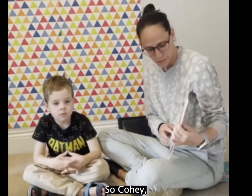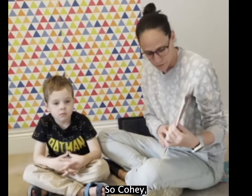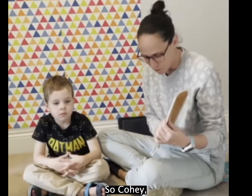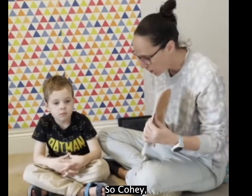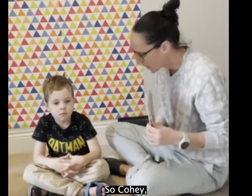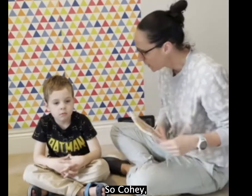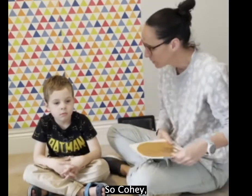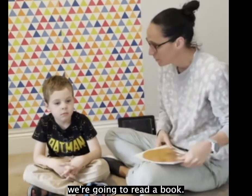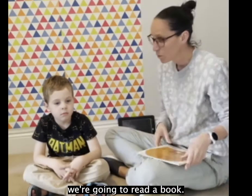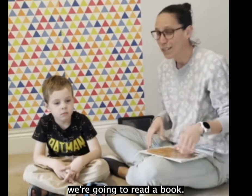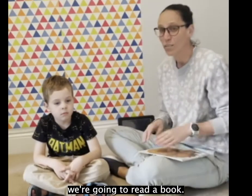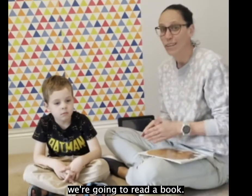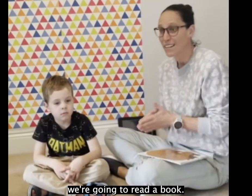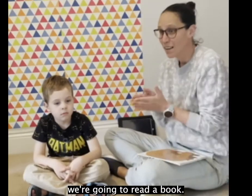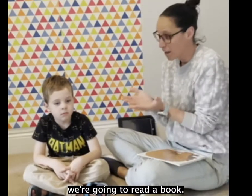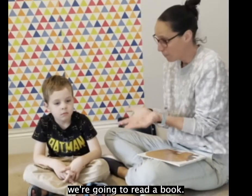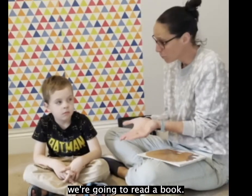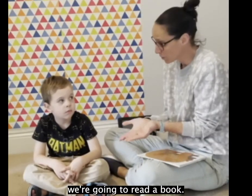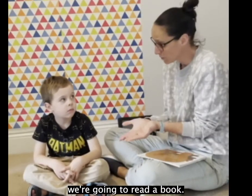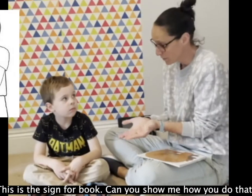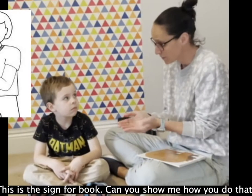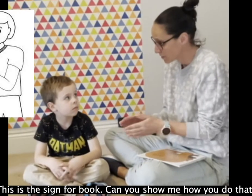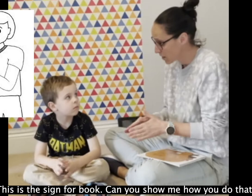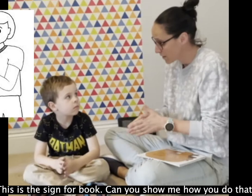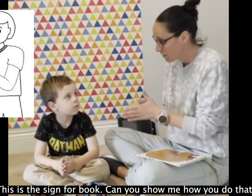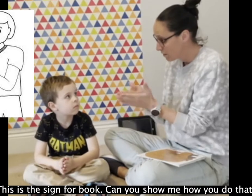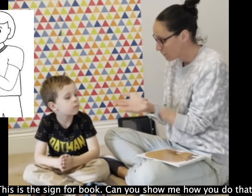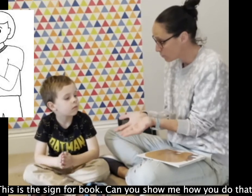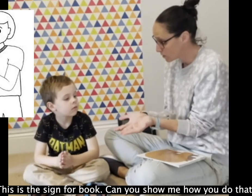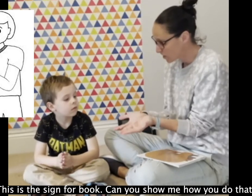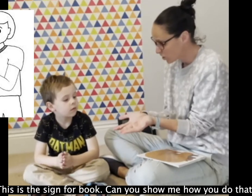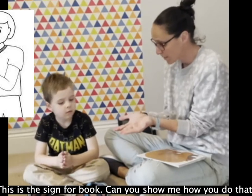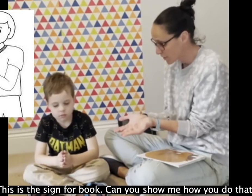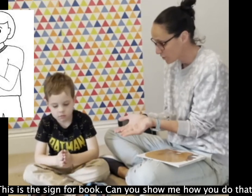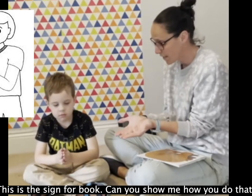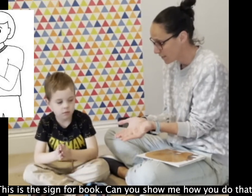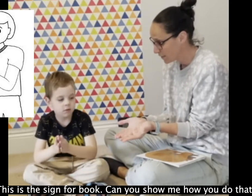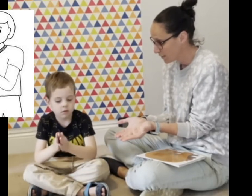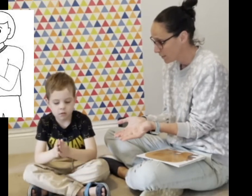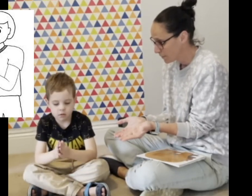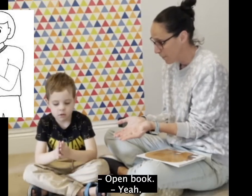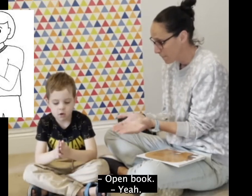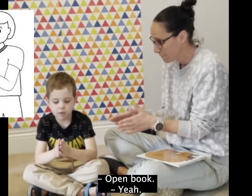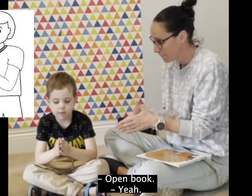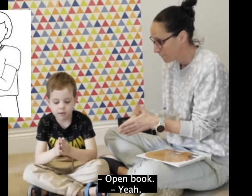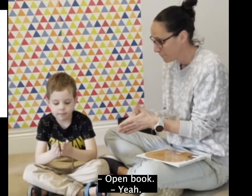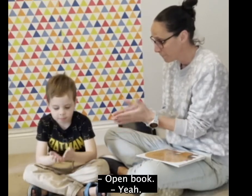So Chloe, we're gonna read a book. This is the sign for book. Can you show me how you do that? Open